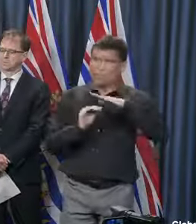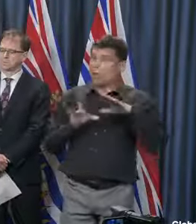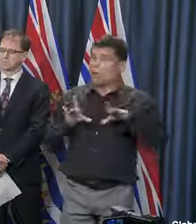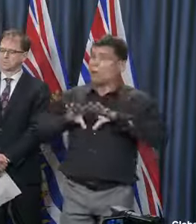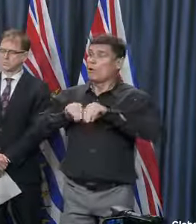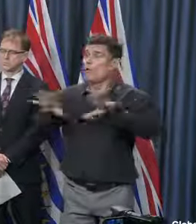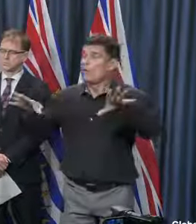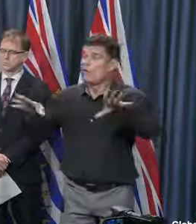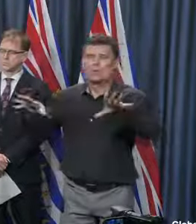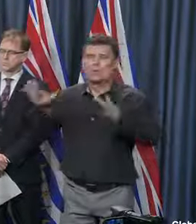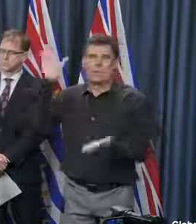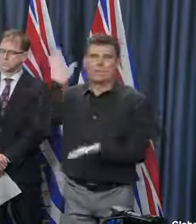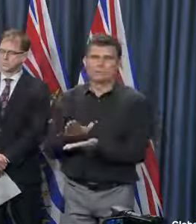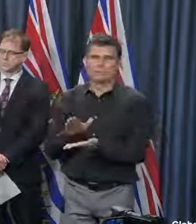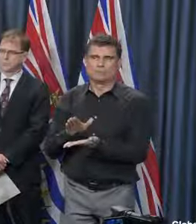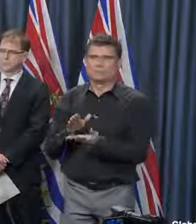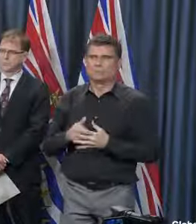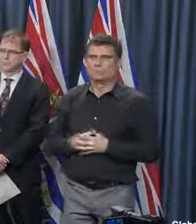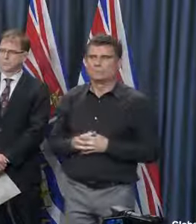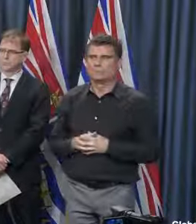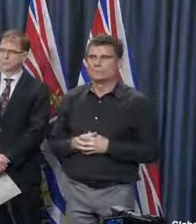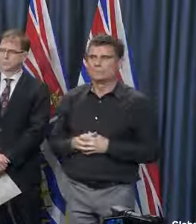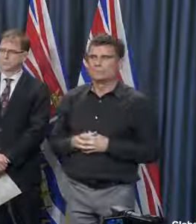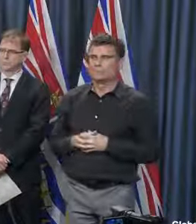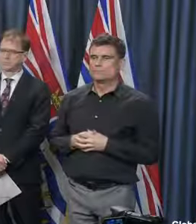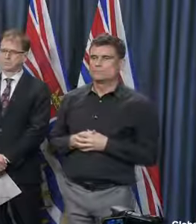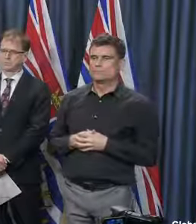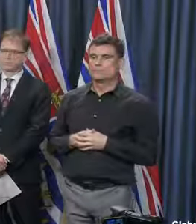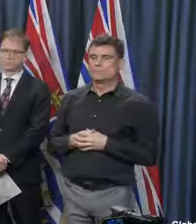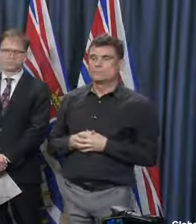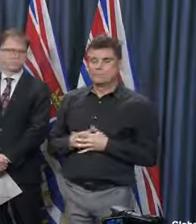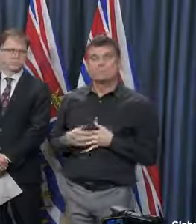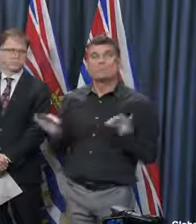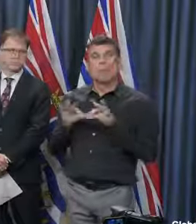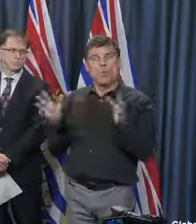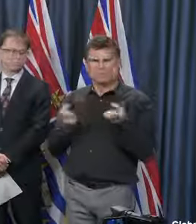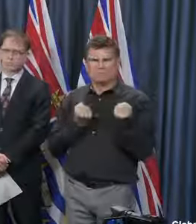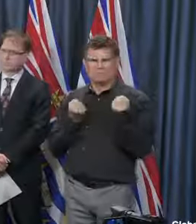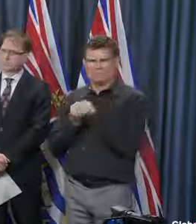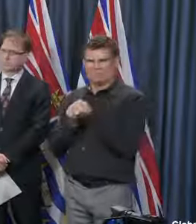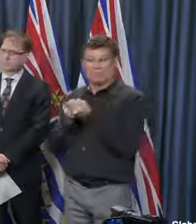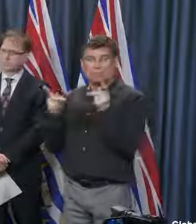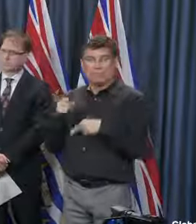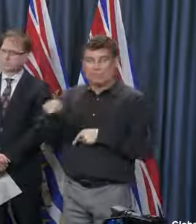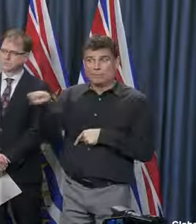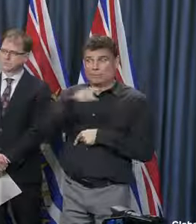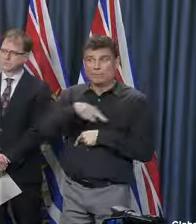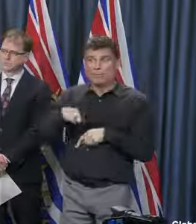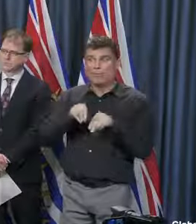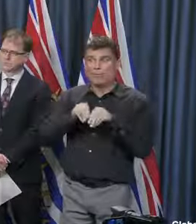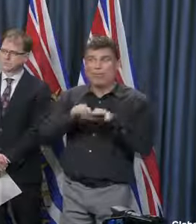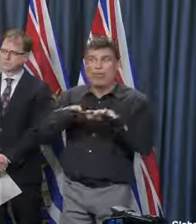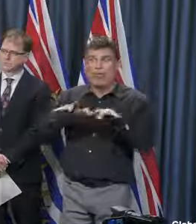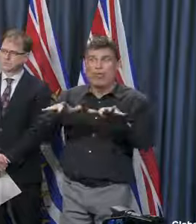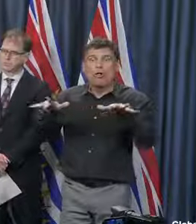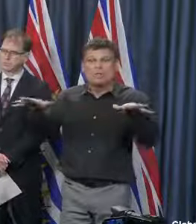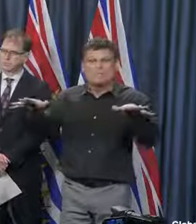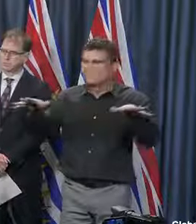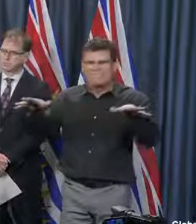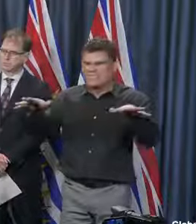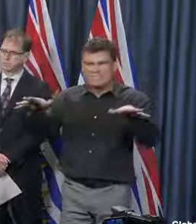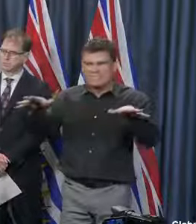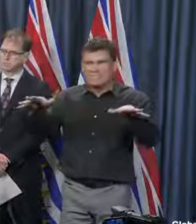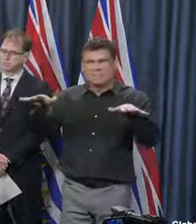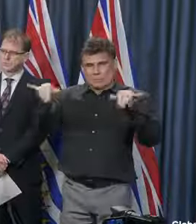help them unless they stay away from others. And so that is what we are asking people to do. The good news is, of course,